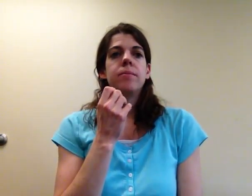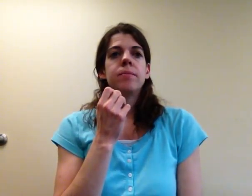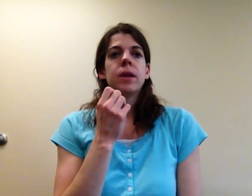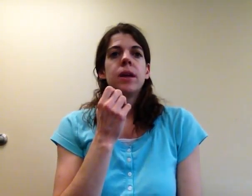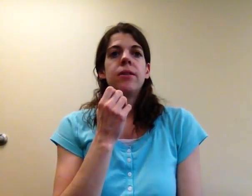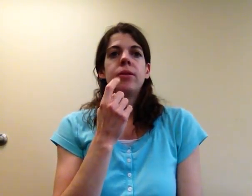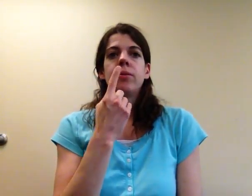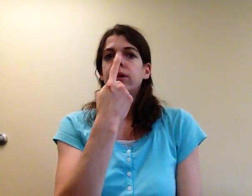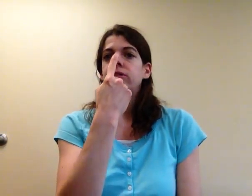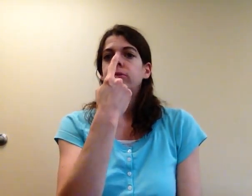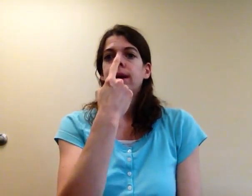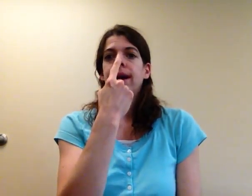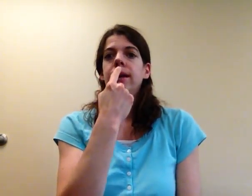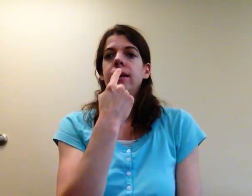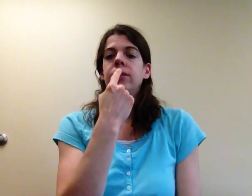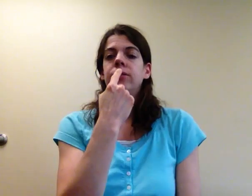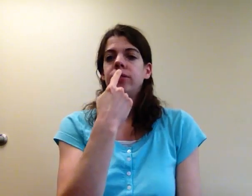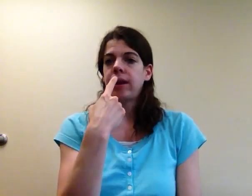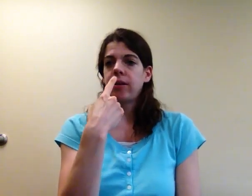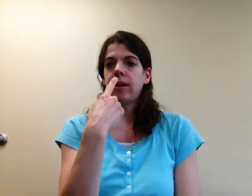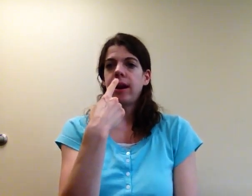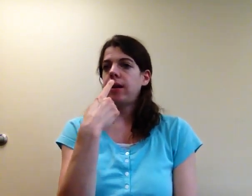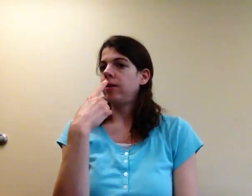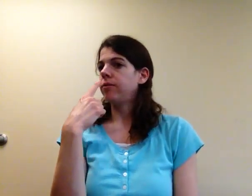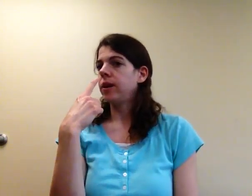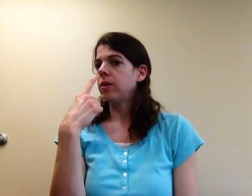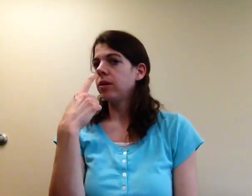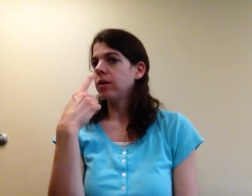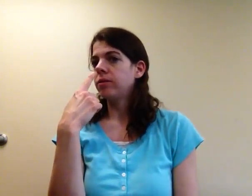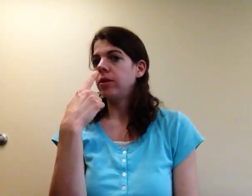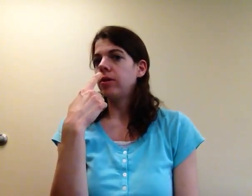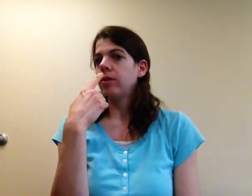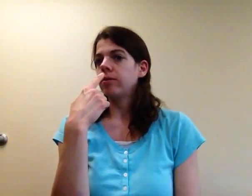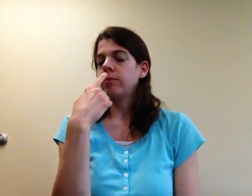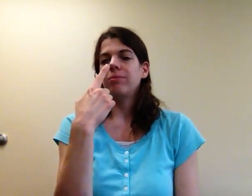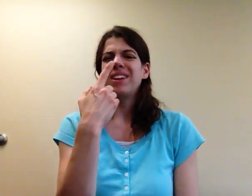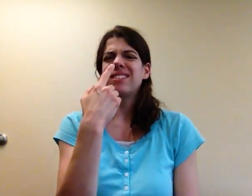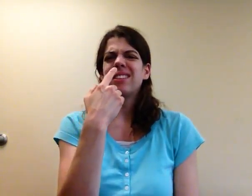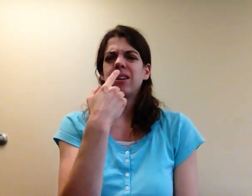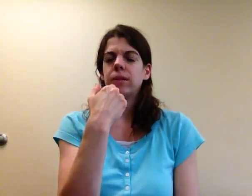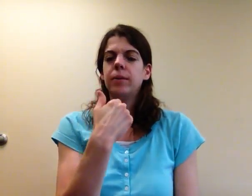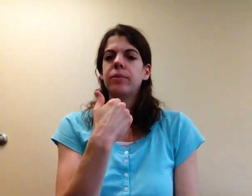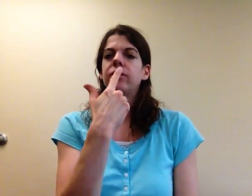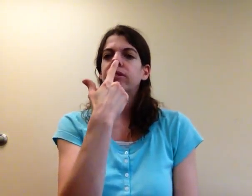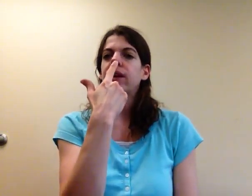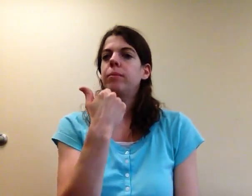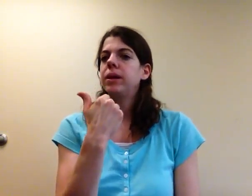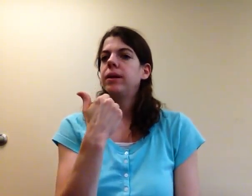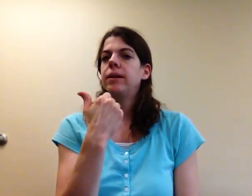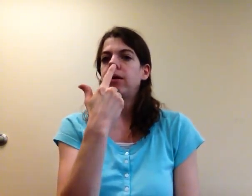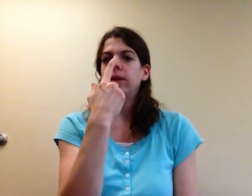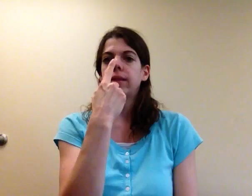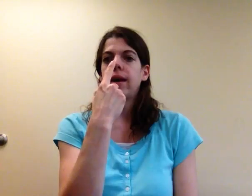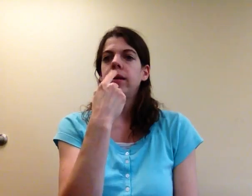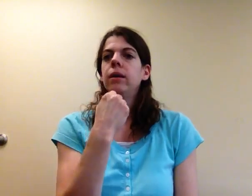If we want to sign lion, it's like you have a mane. Like you're combing your mane almost. Zebra, remember a zebra has stripes,